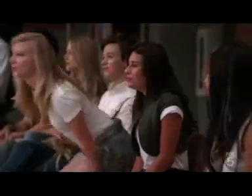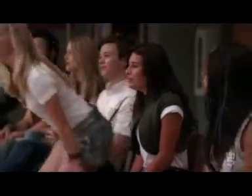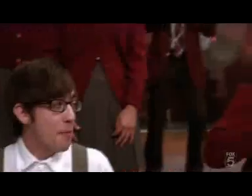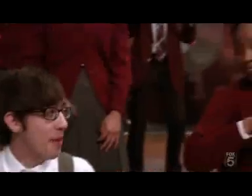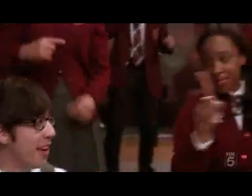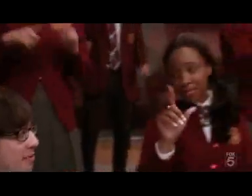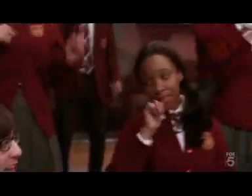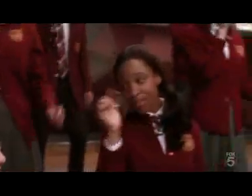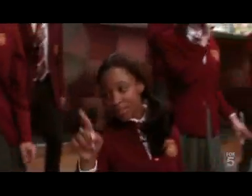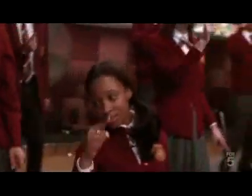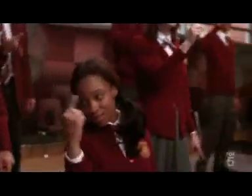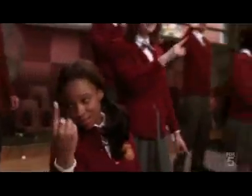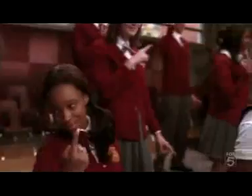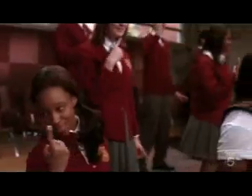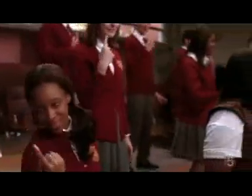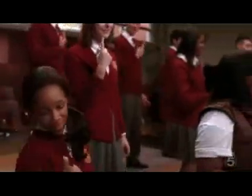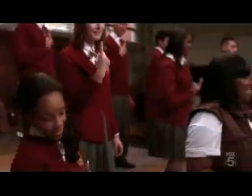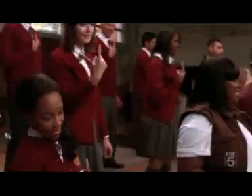But I'm not the only one